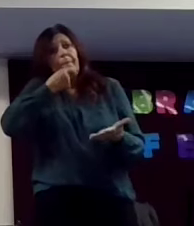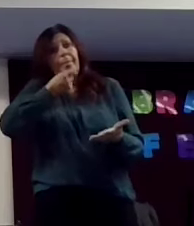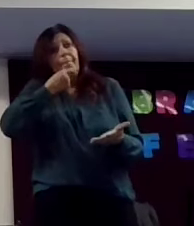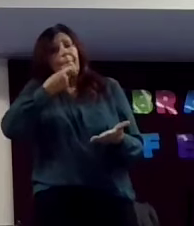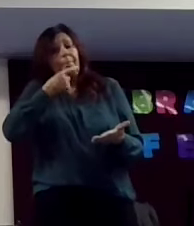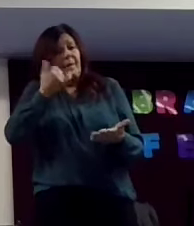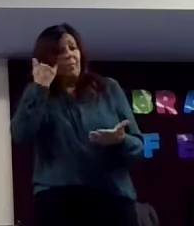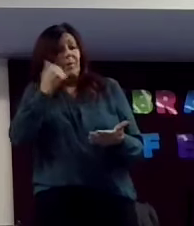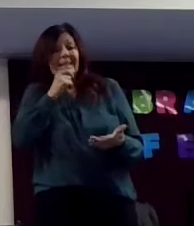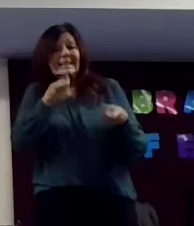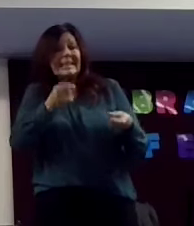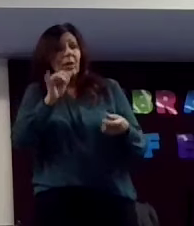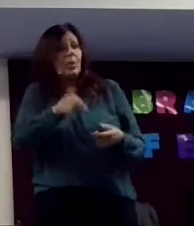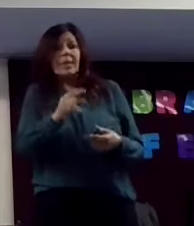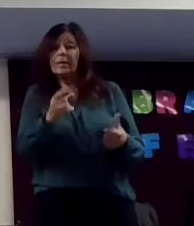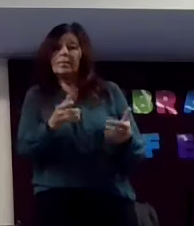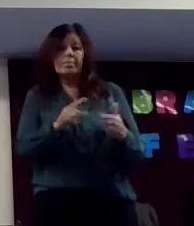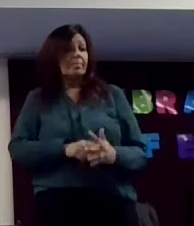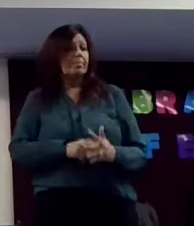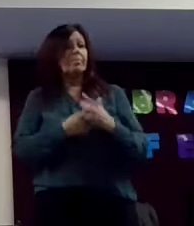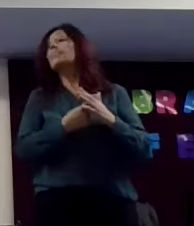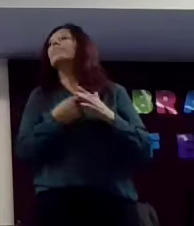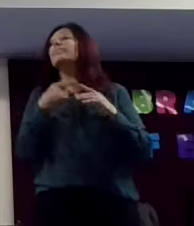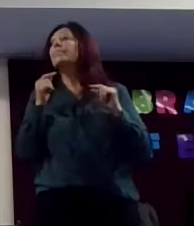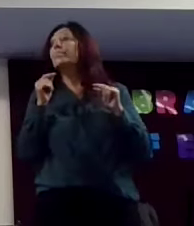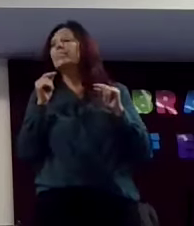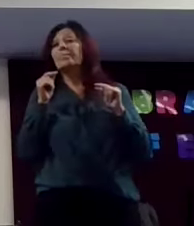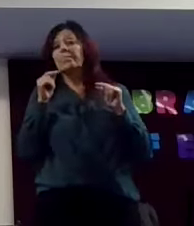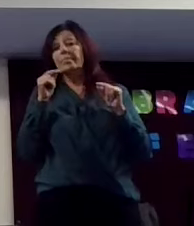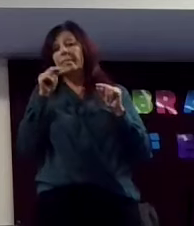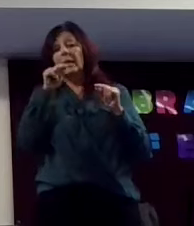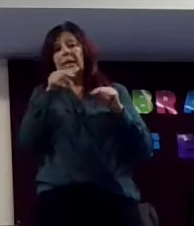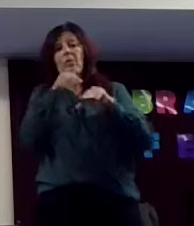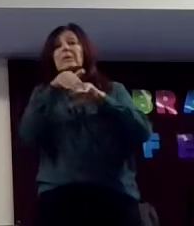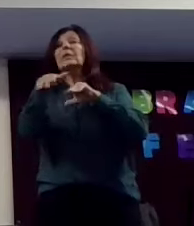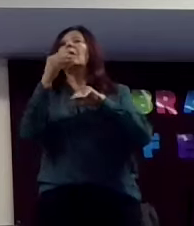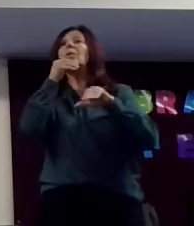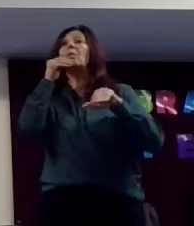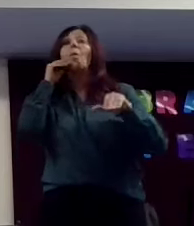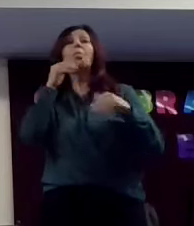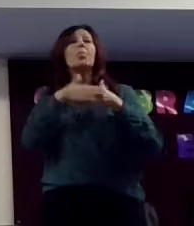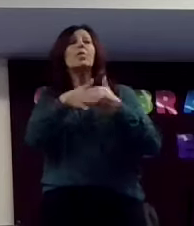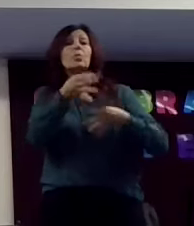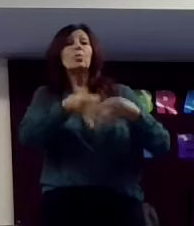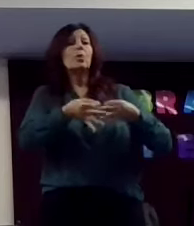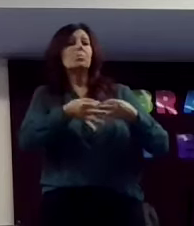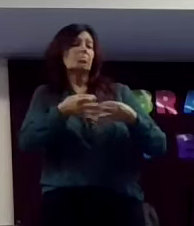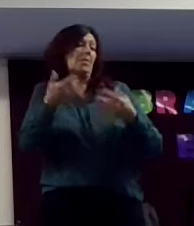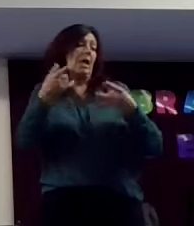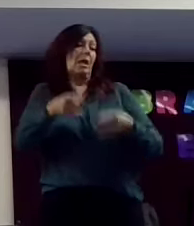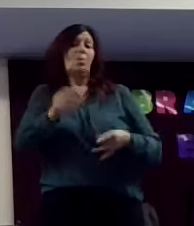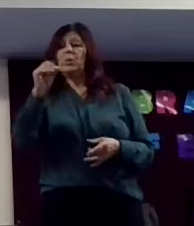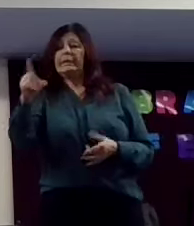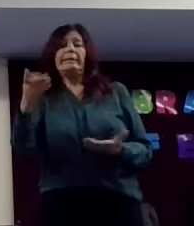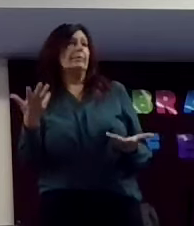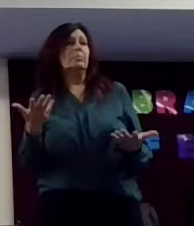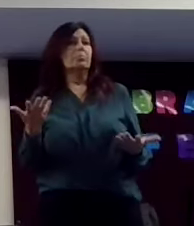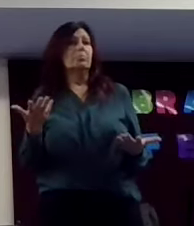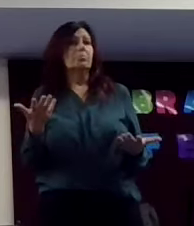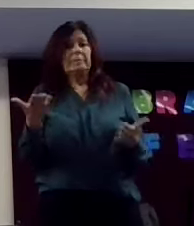opioid addictions have, if we didn't deal with it up front, and they were sent home after being in court, they would end up